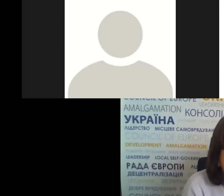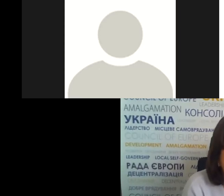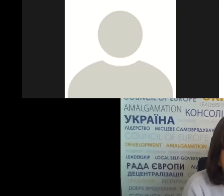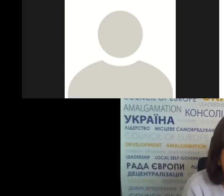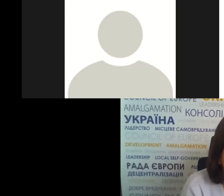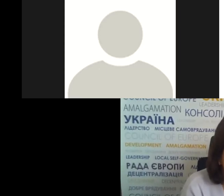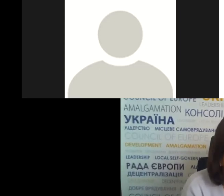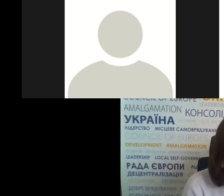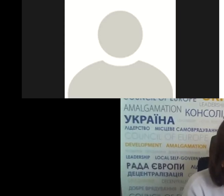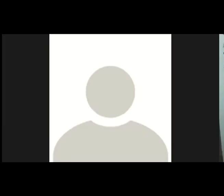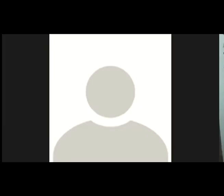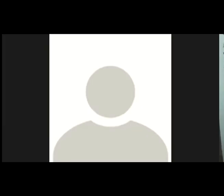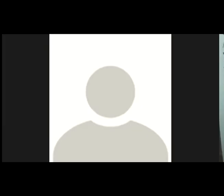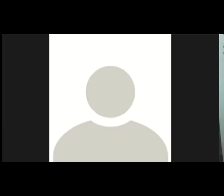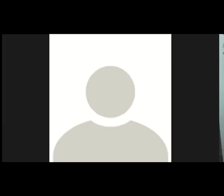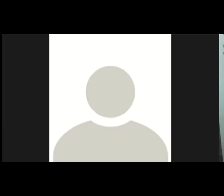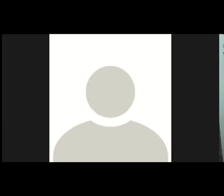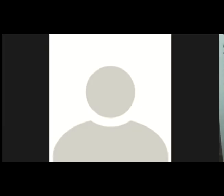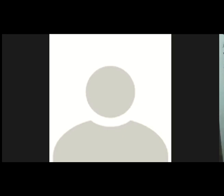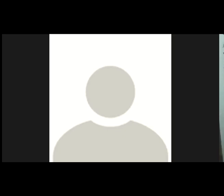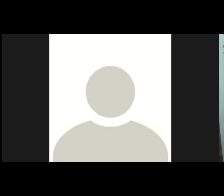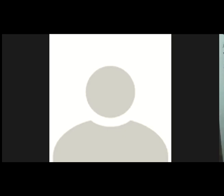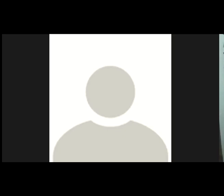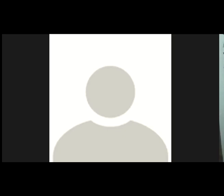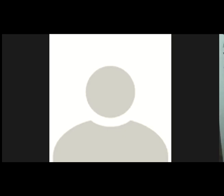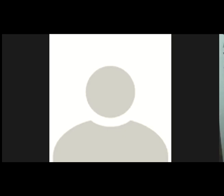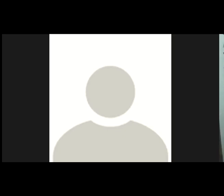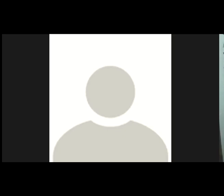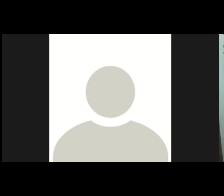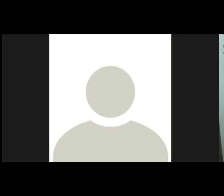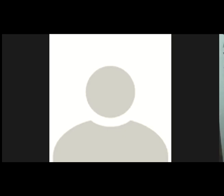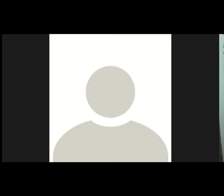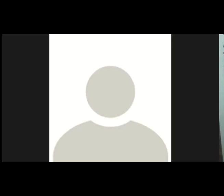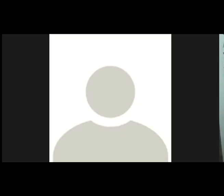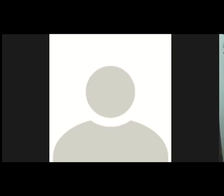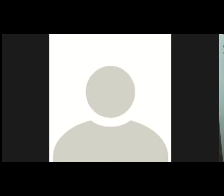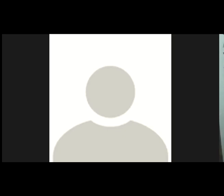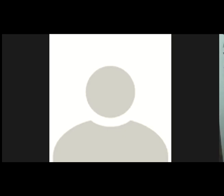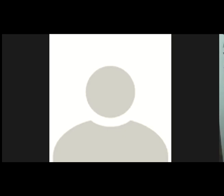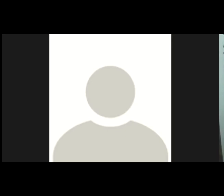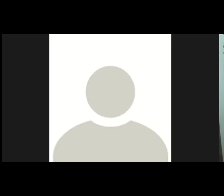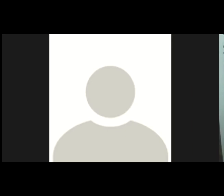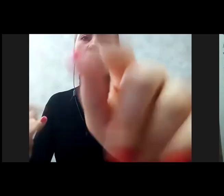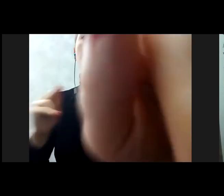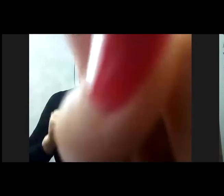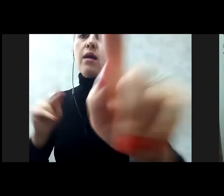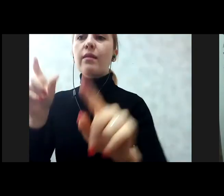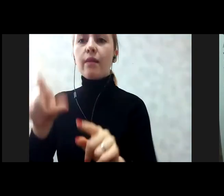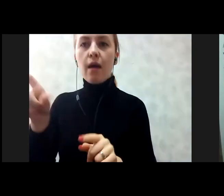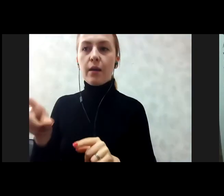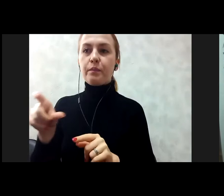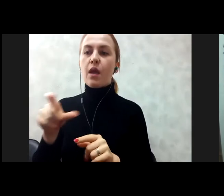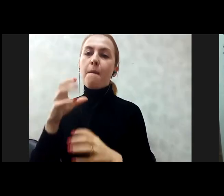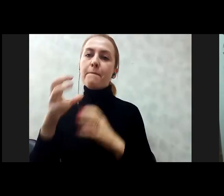morning, everyone. Dear participants, ladies and gentlemen, partners, colleagues, national